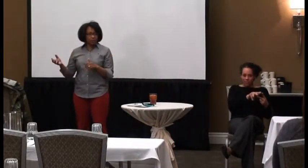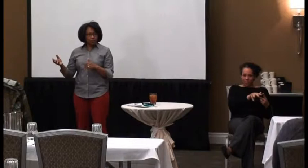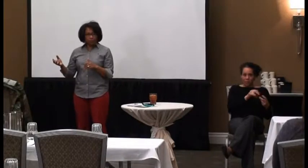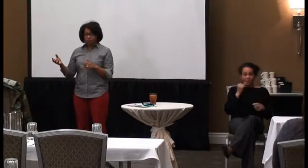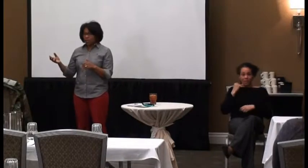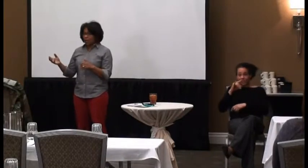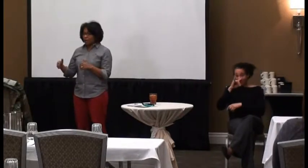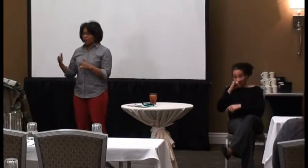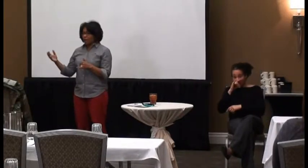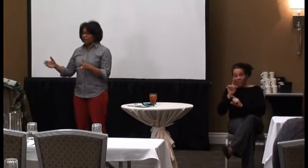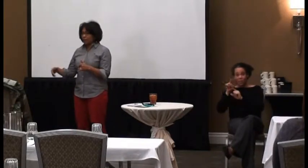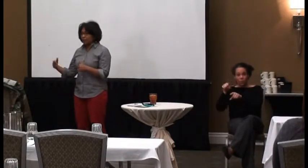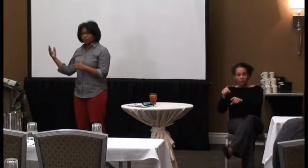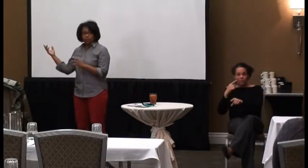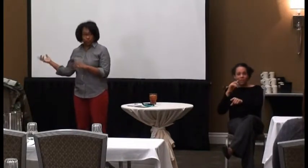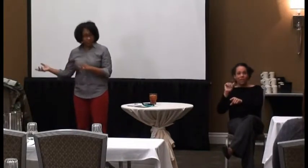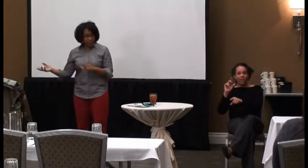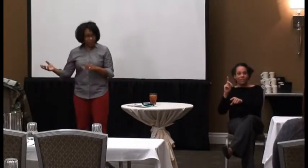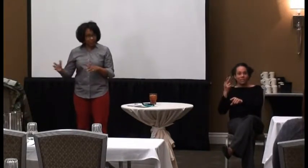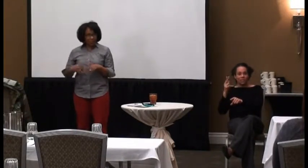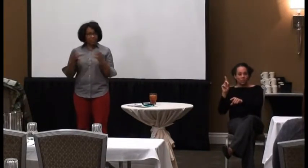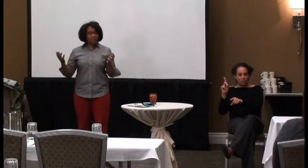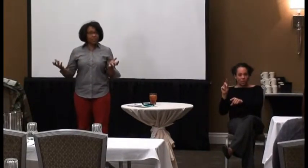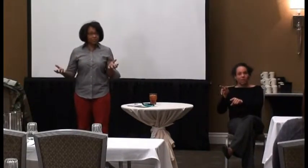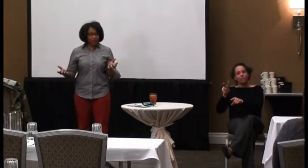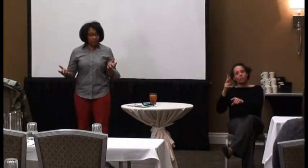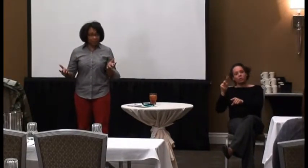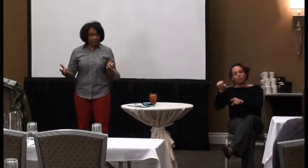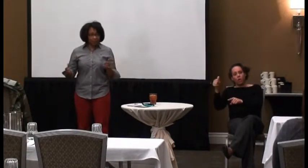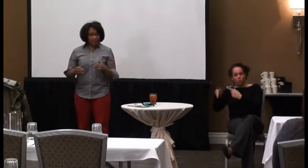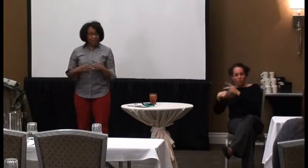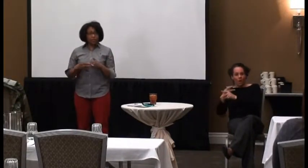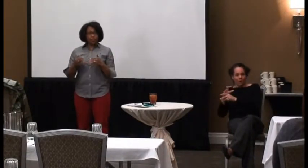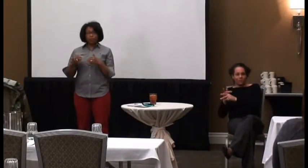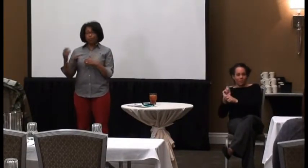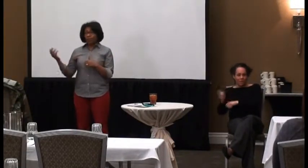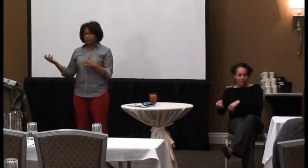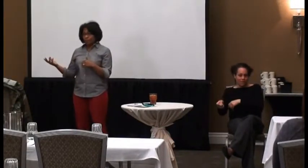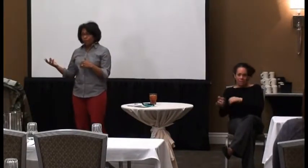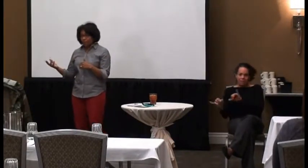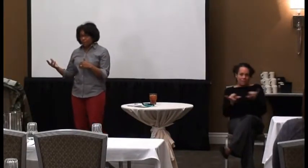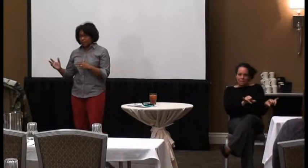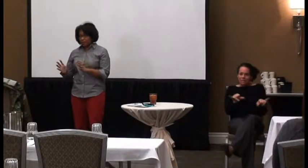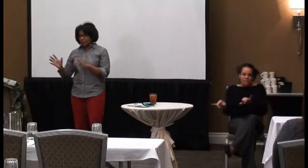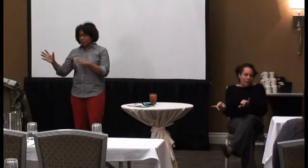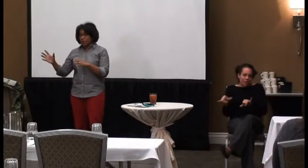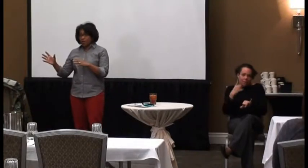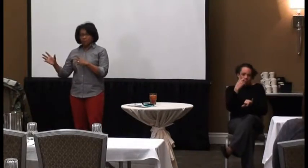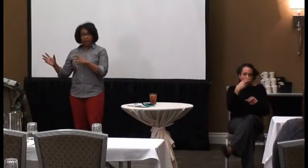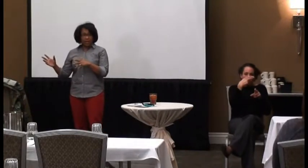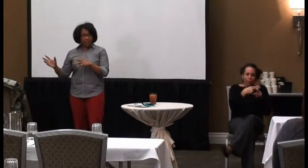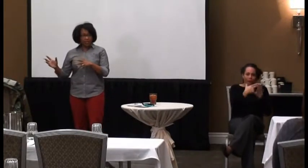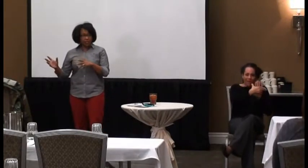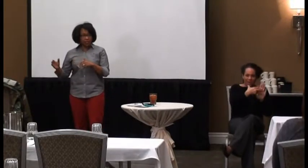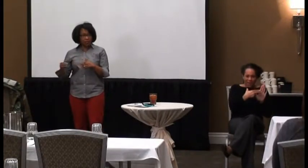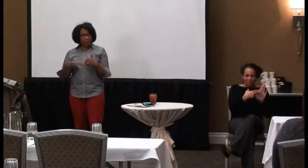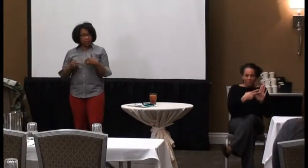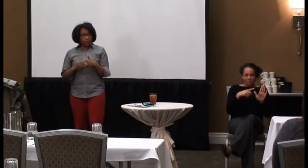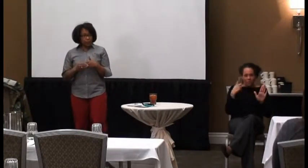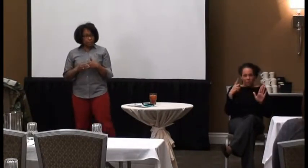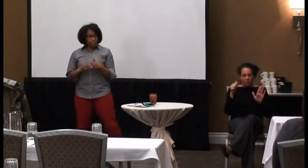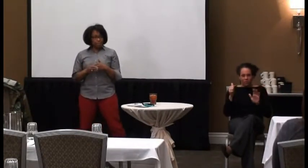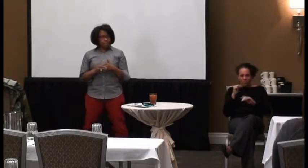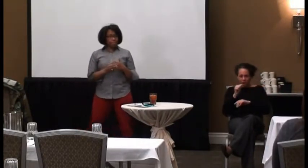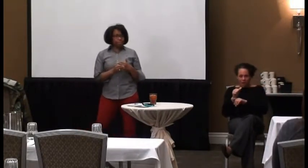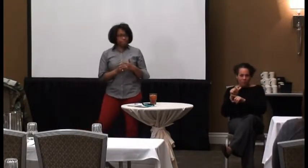give my child Cat-Bay or Intunic. But it's the same thing. And it's just a branded product that's marketed for ADHD. And giving